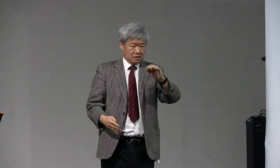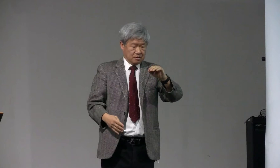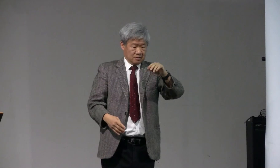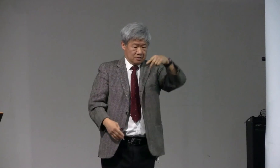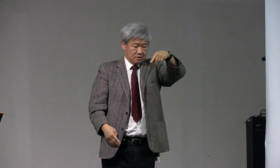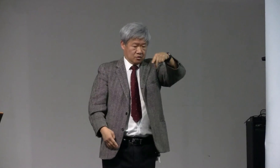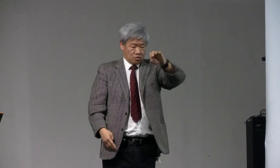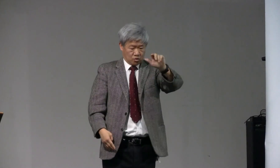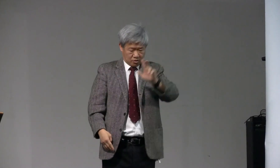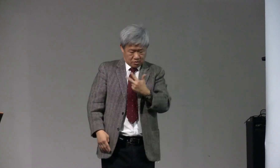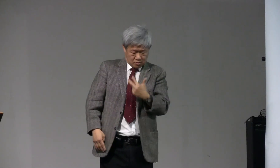you have 4